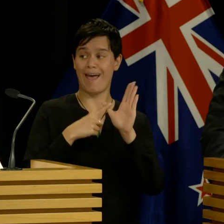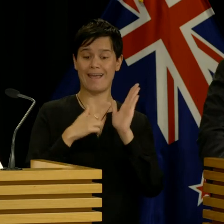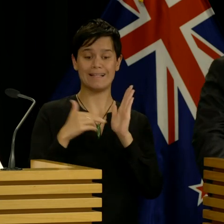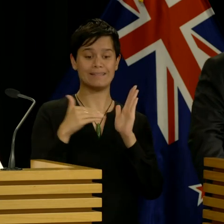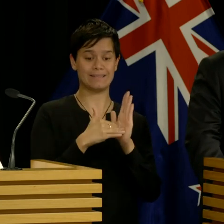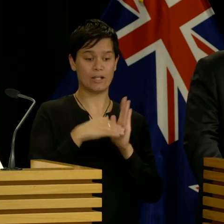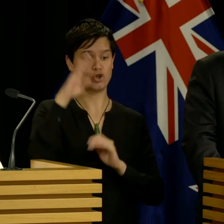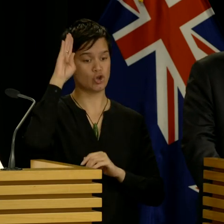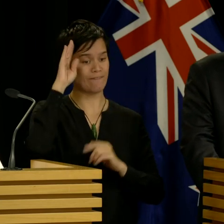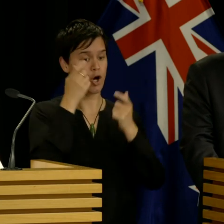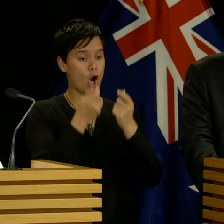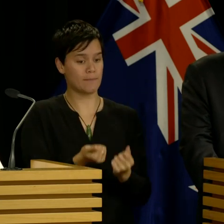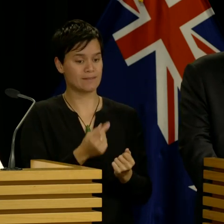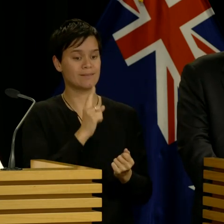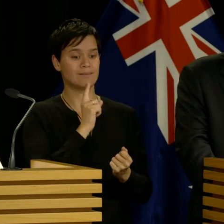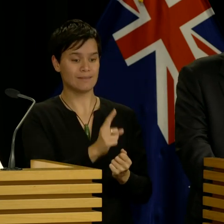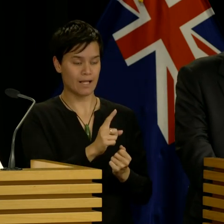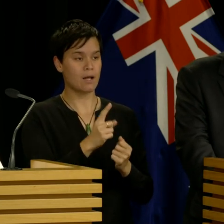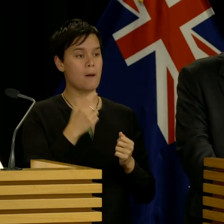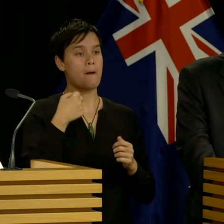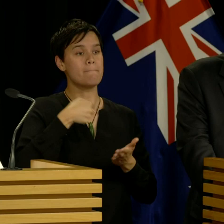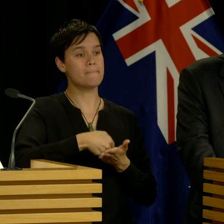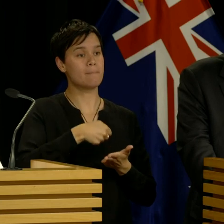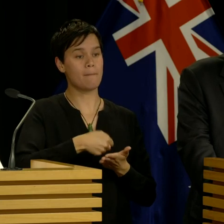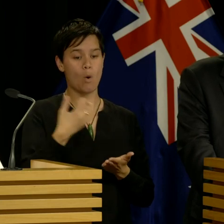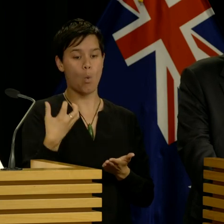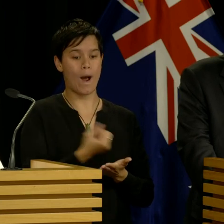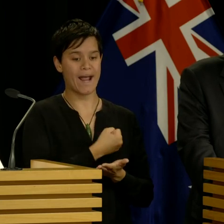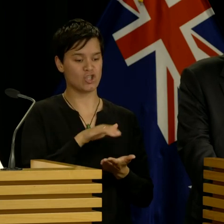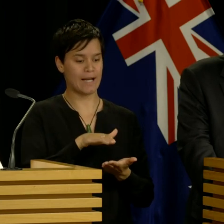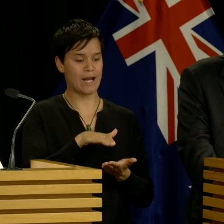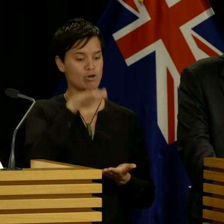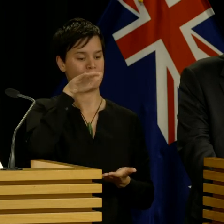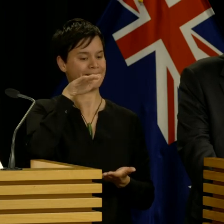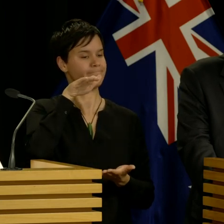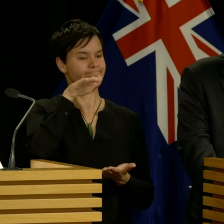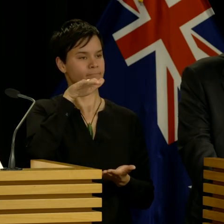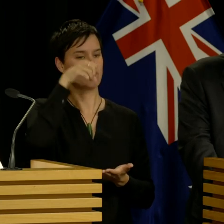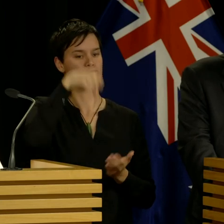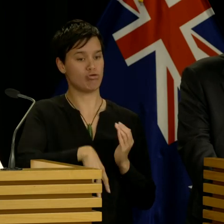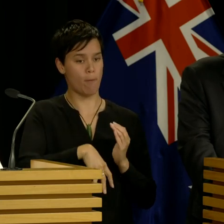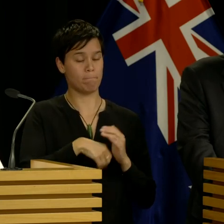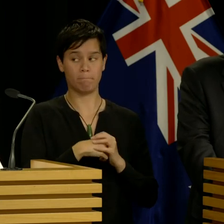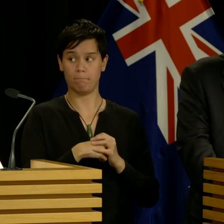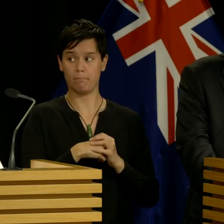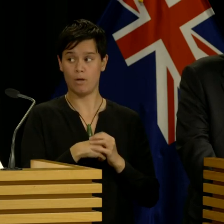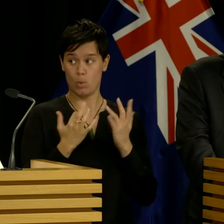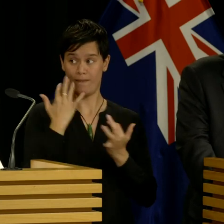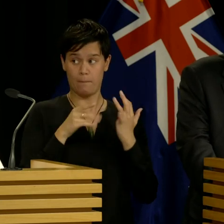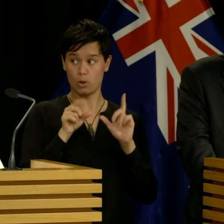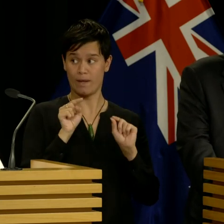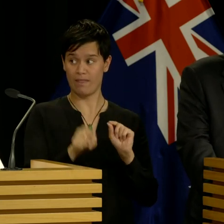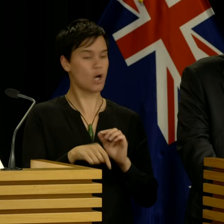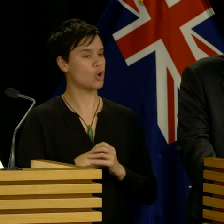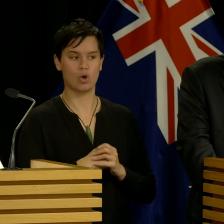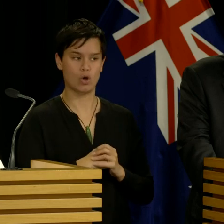scrapping next month's minimum wage increase in response to coronavirus is a no-brainer. Are you considering that? No.